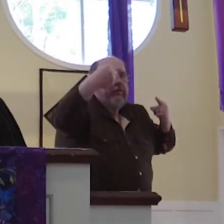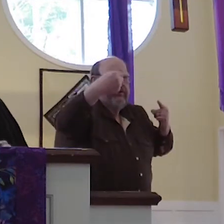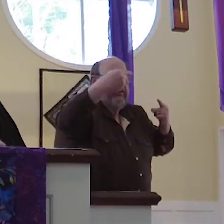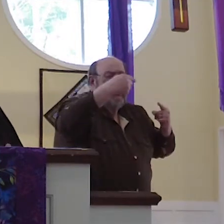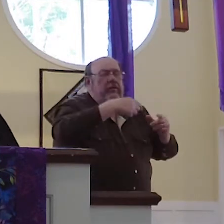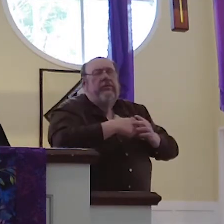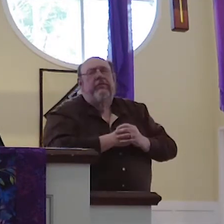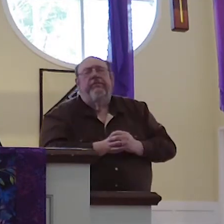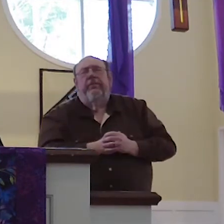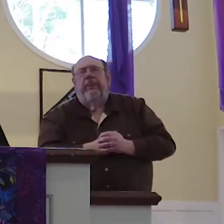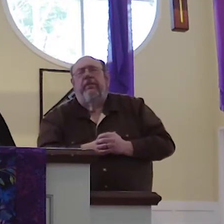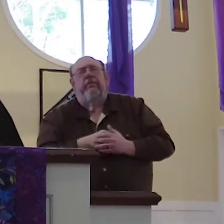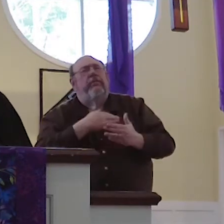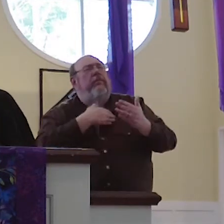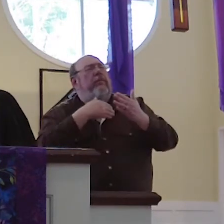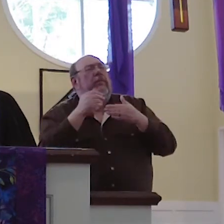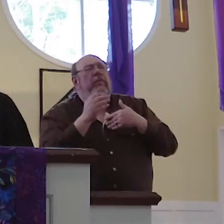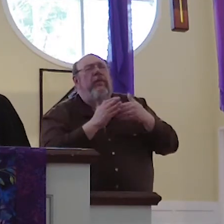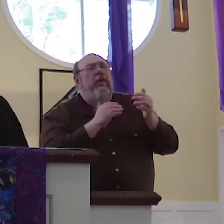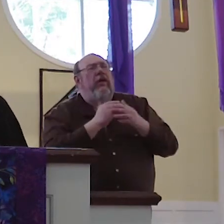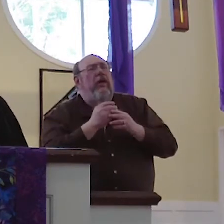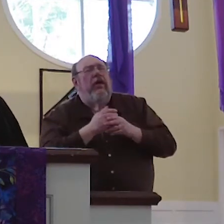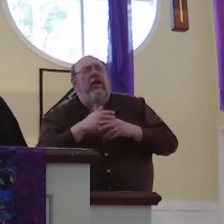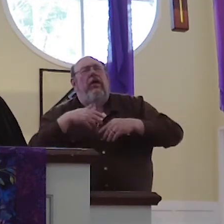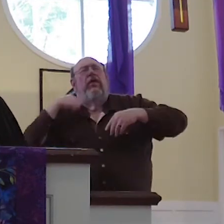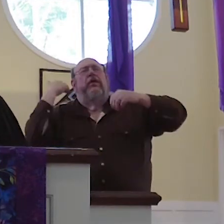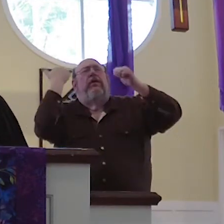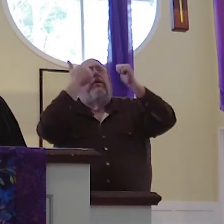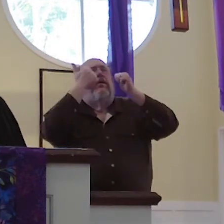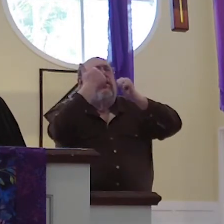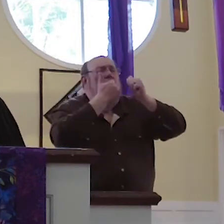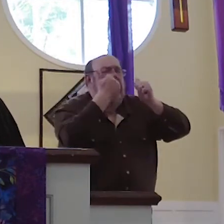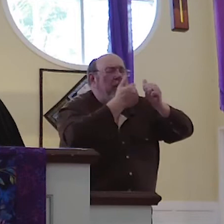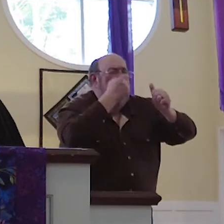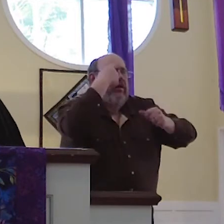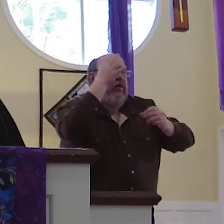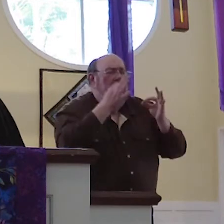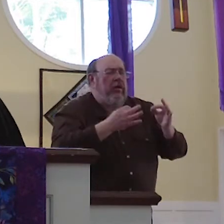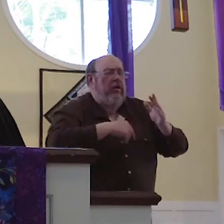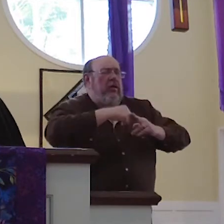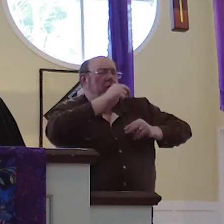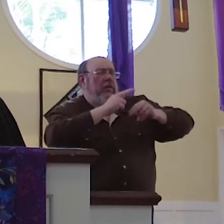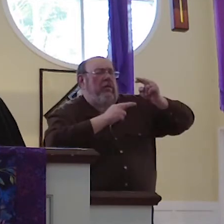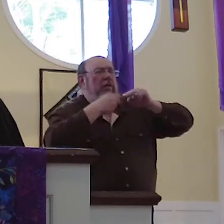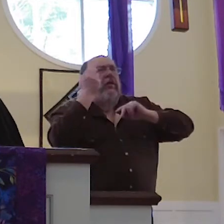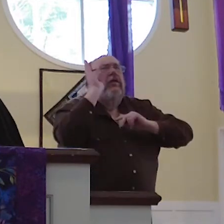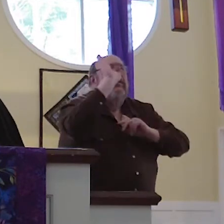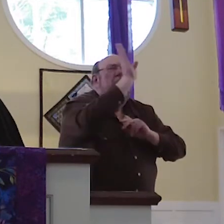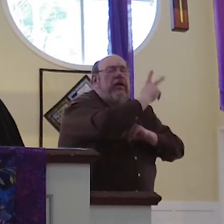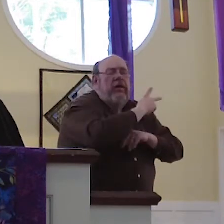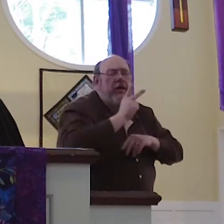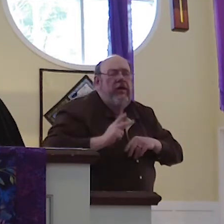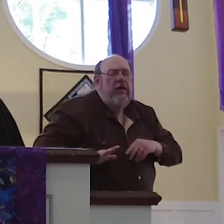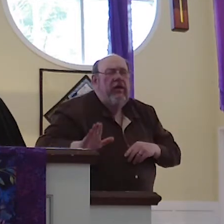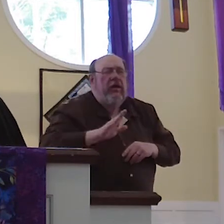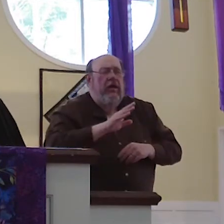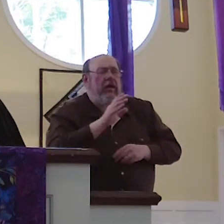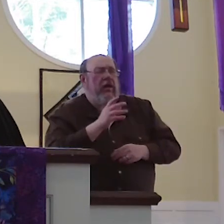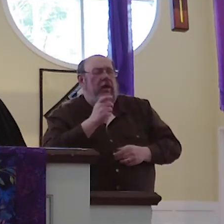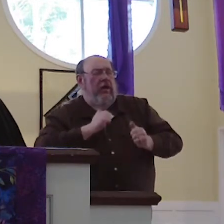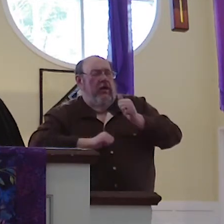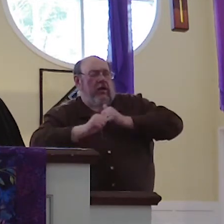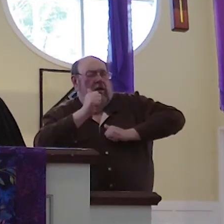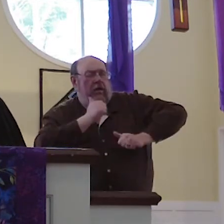Before anything else can happen in pursuing God's justice or building God's kingdom, our roles in the dynamics of our relationship with